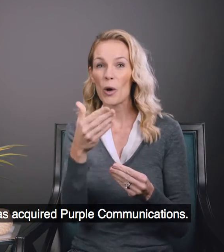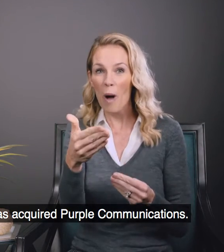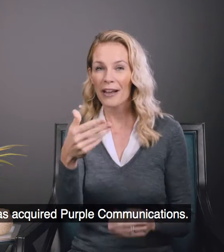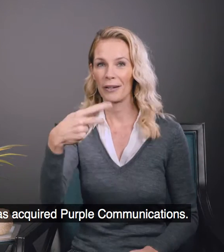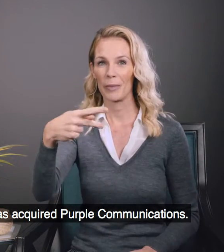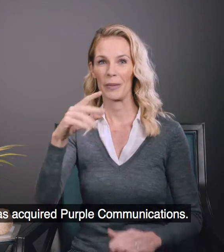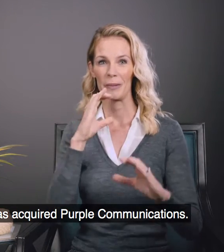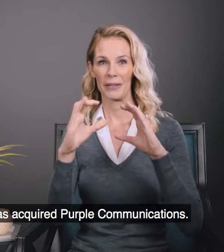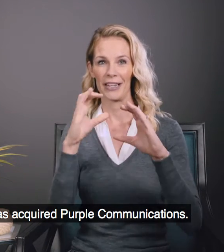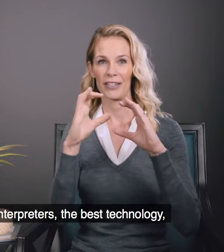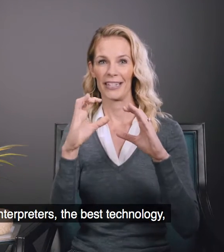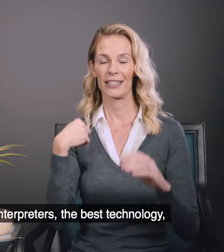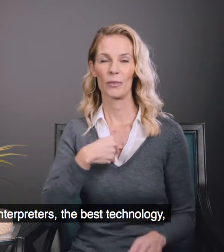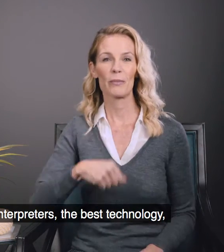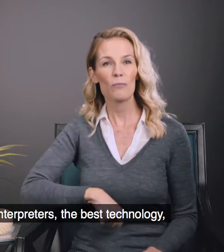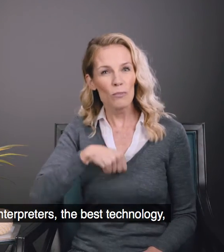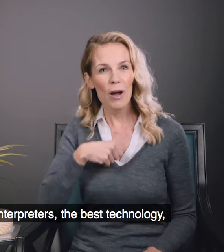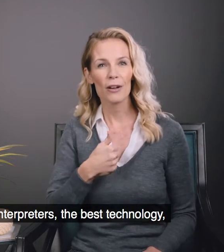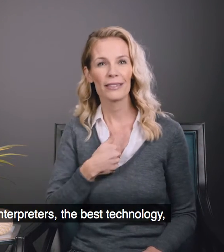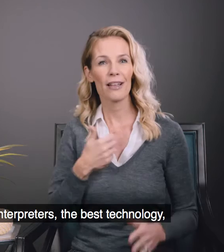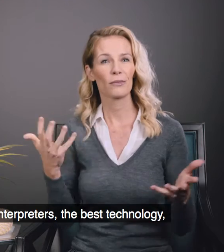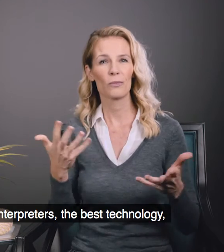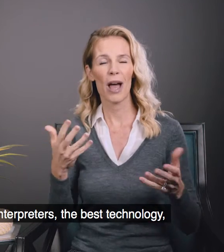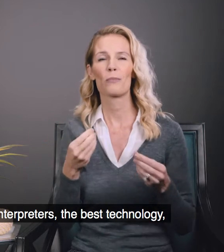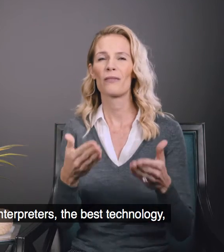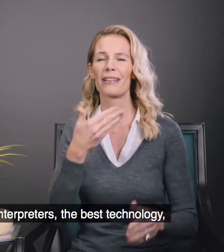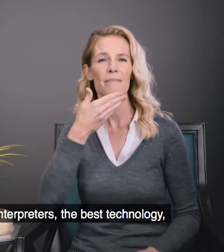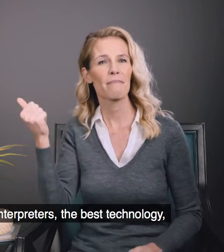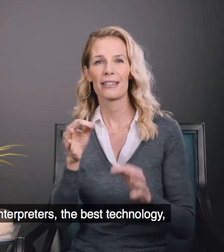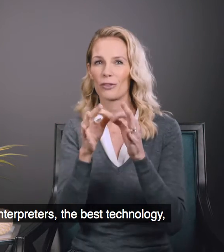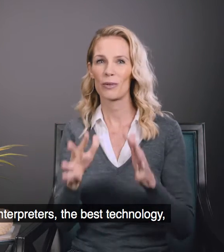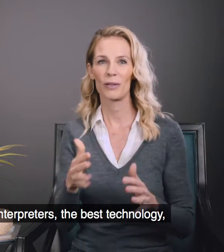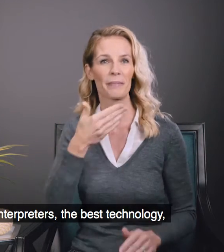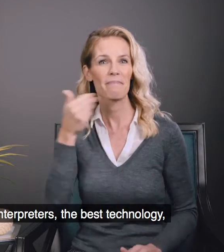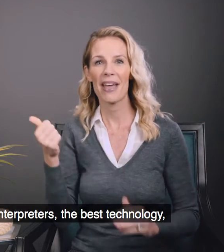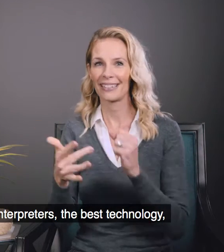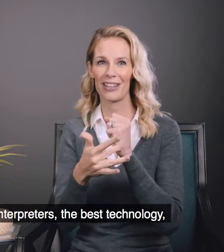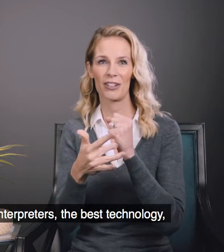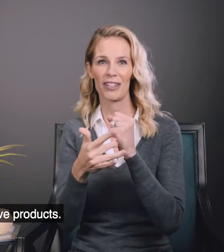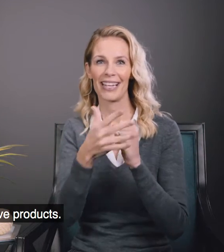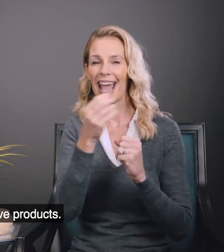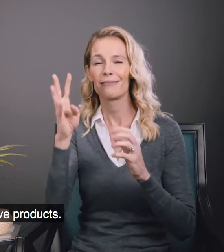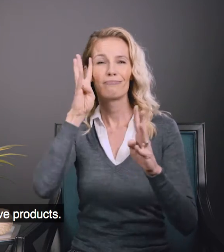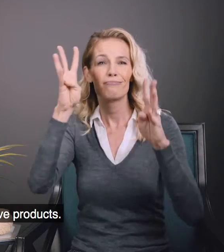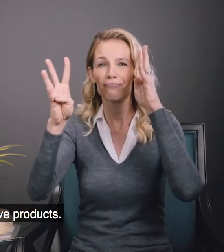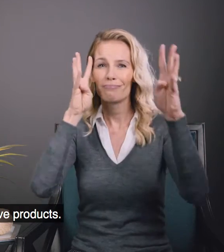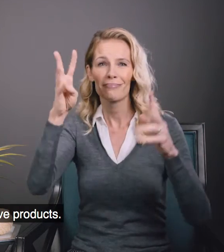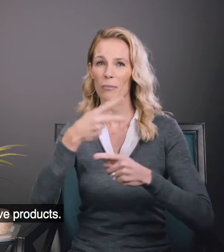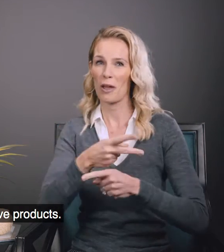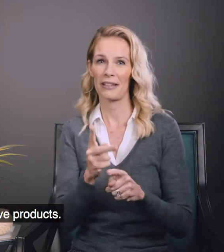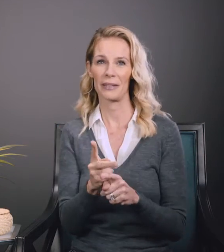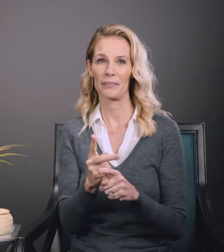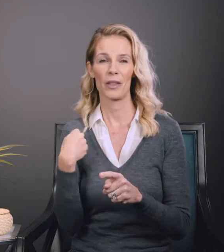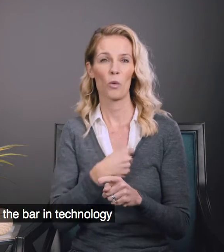acquired Purple Communications. We pride ourselves on providing the best interpreters, the best technology, and the most